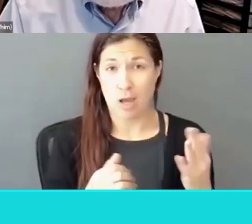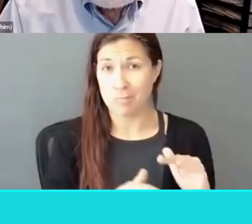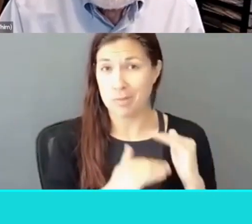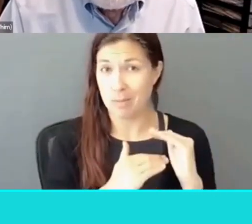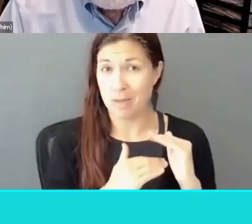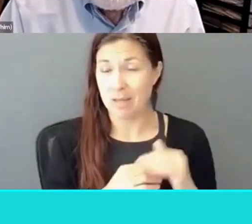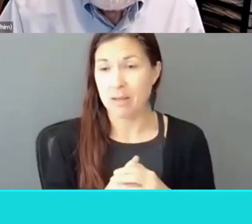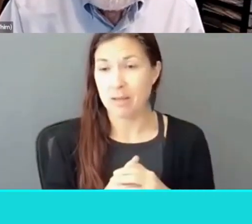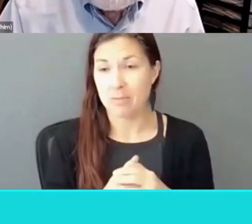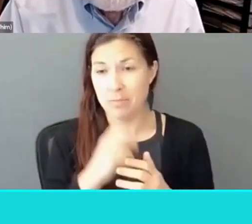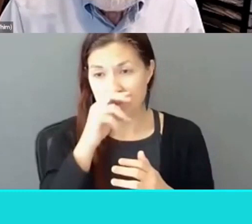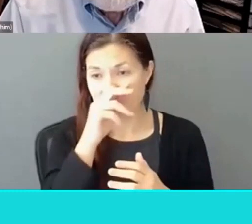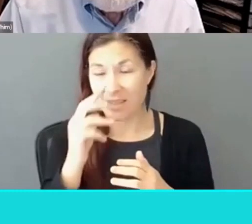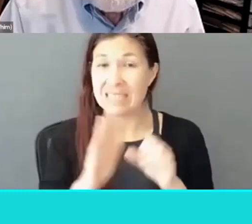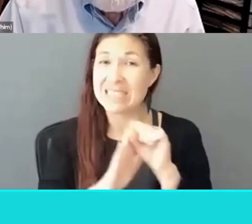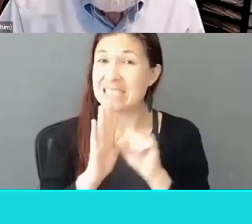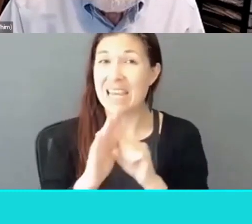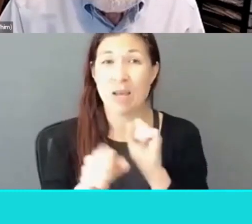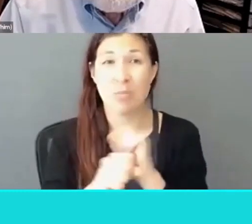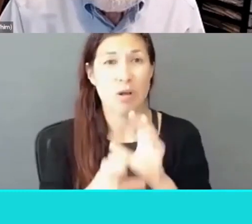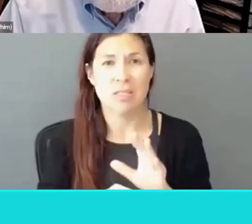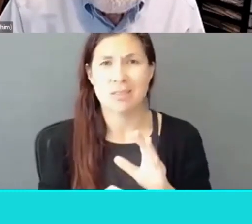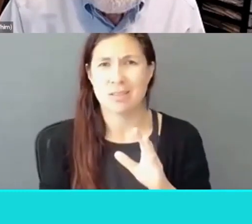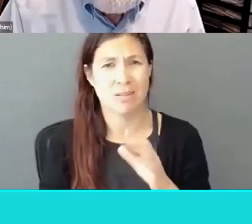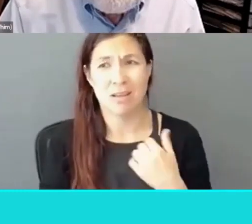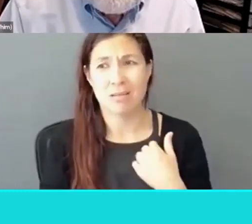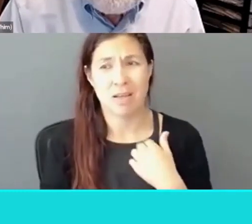Massachusetts Rehabilitation Commission and